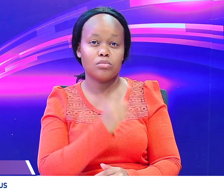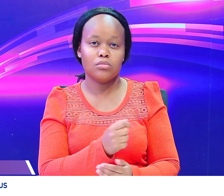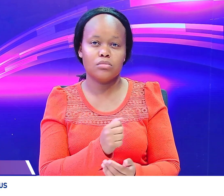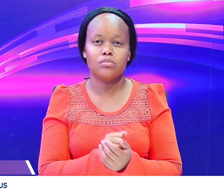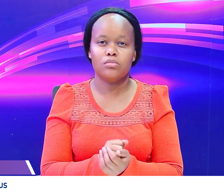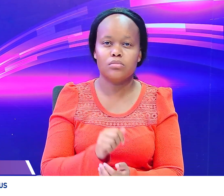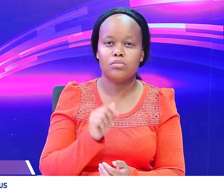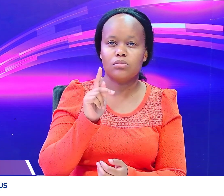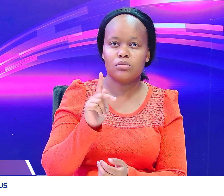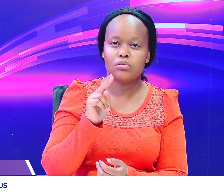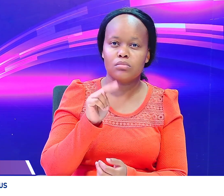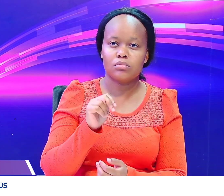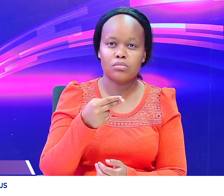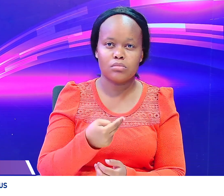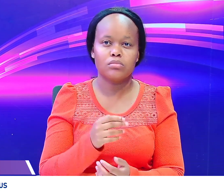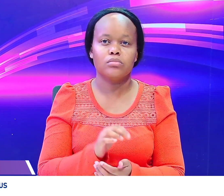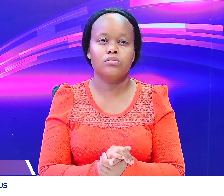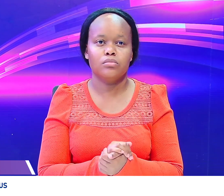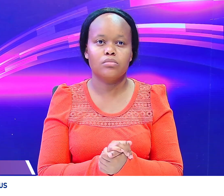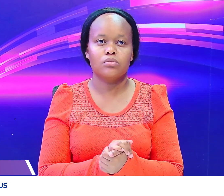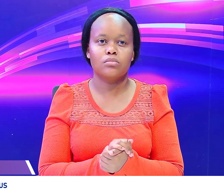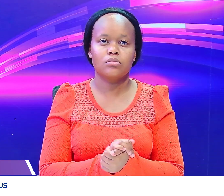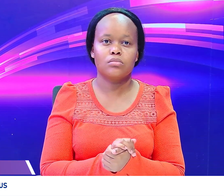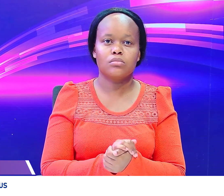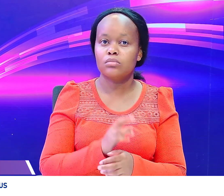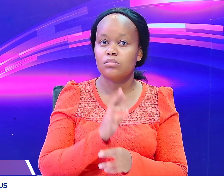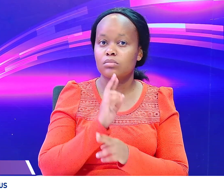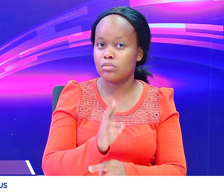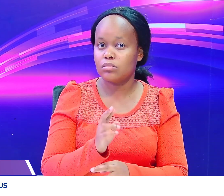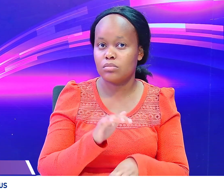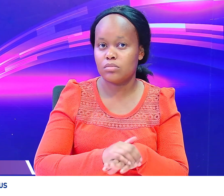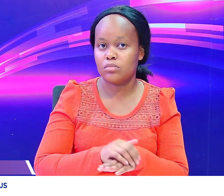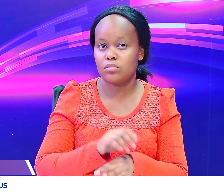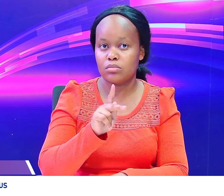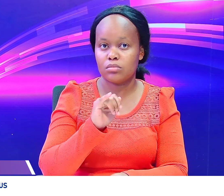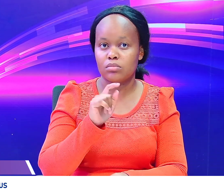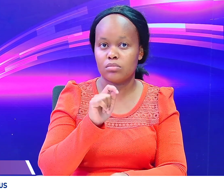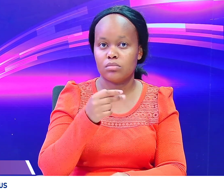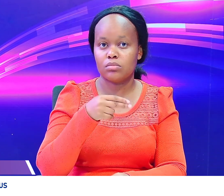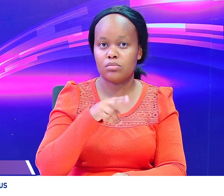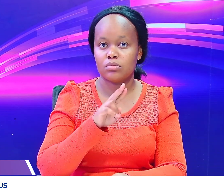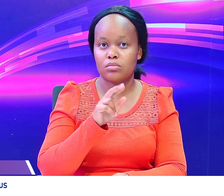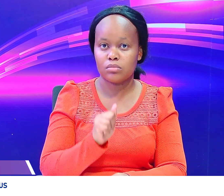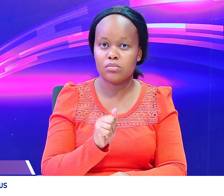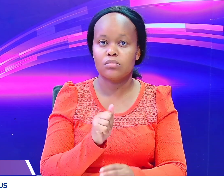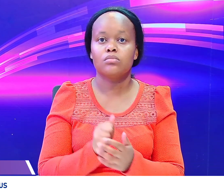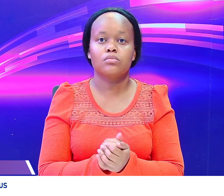And on to our next news. A Kenyan court has ordered Kenyatta National Hospital, KNH,